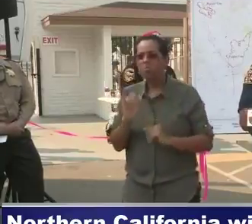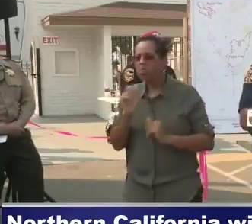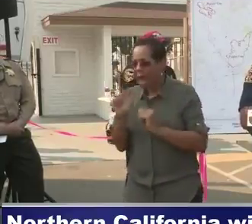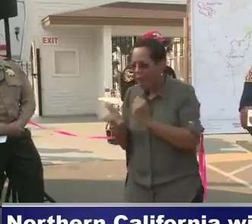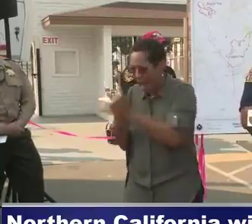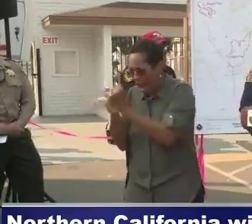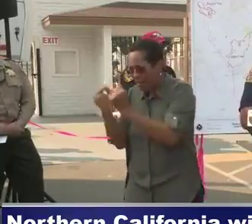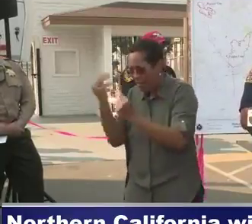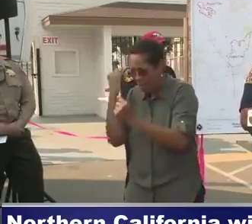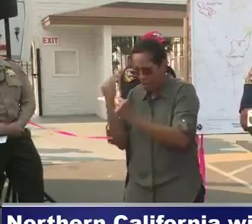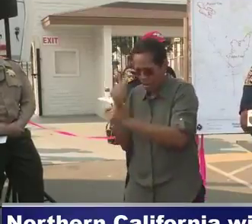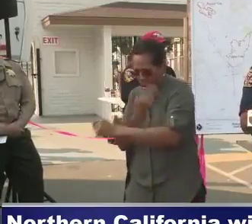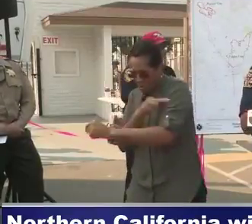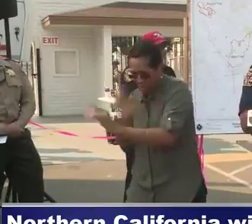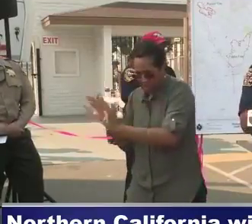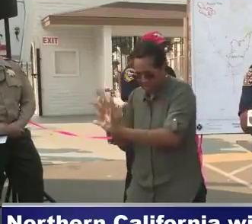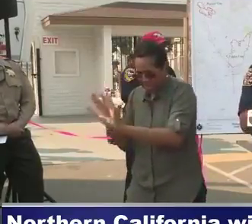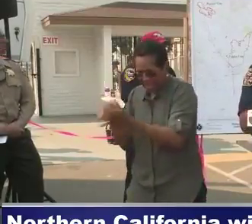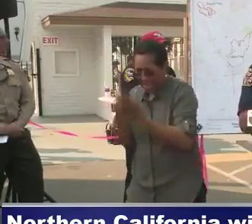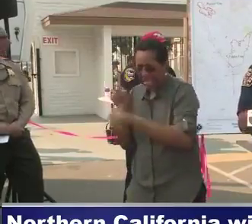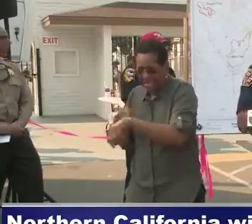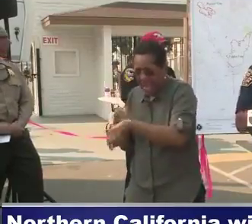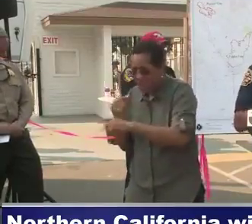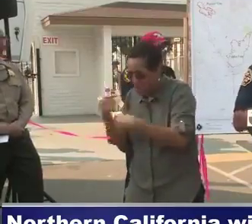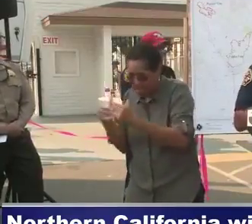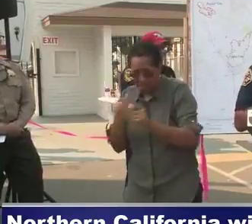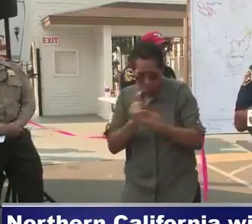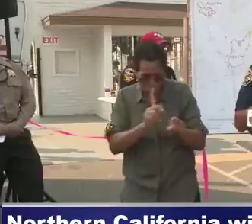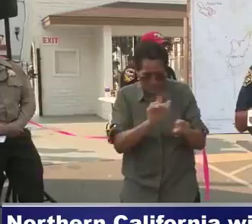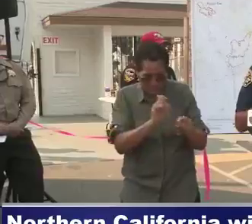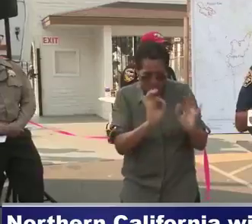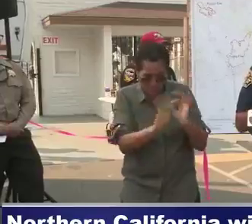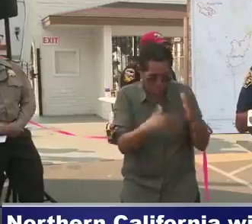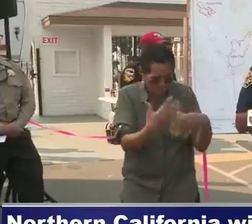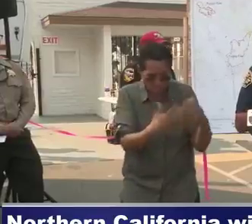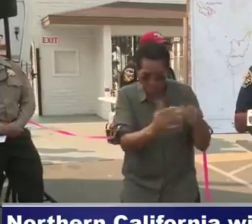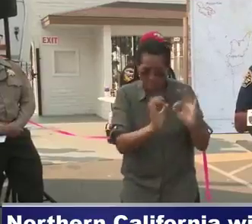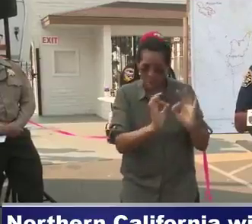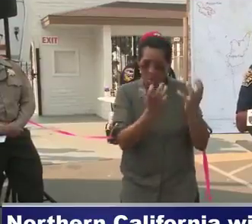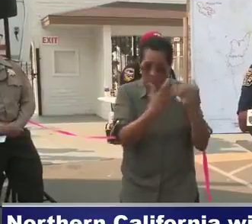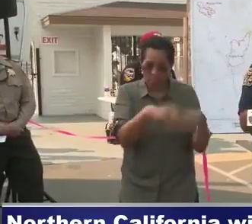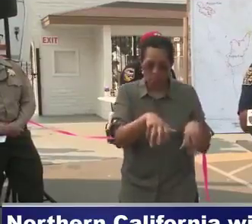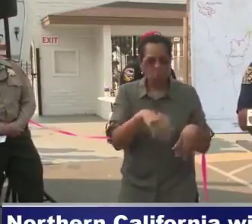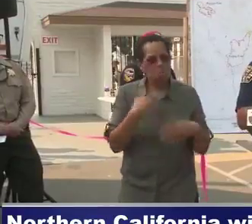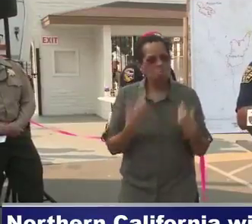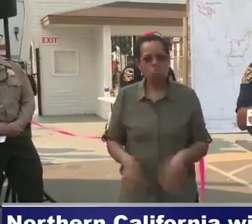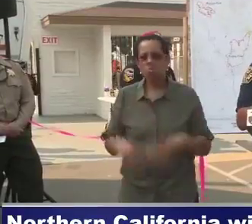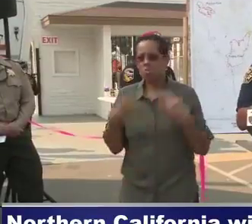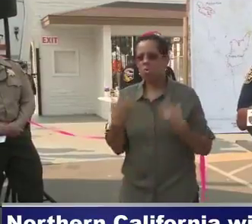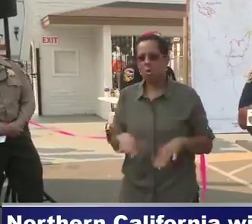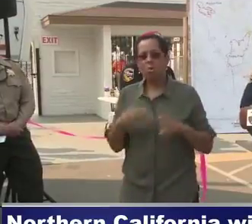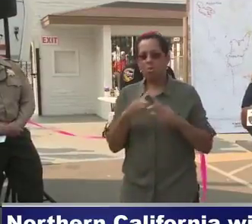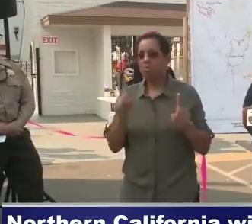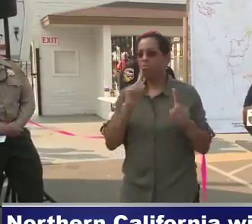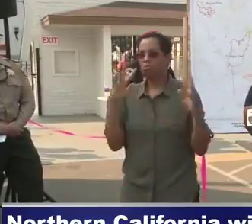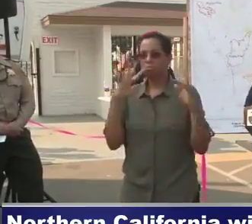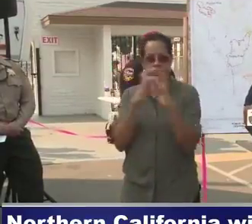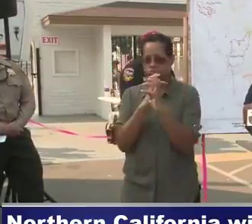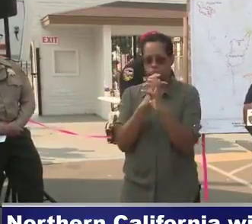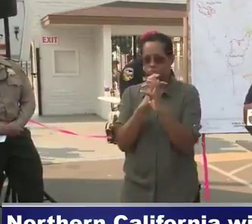some time. We feel right there. We got a few more things to do, but it's incredibly complicated once you close a